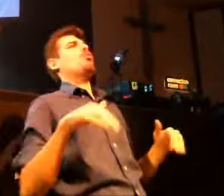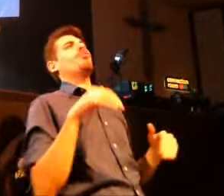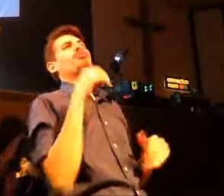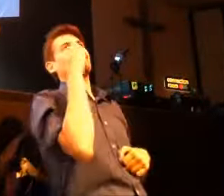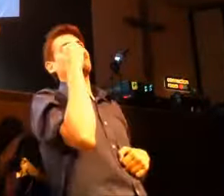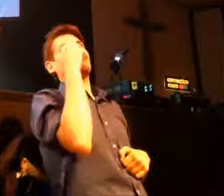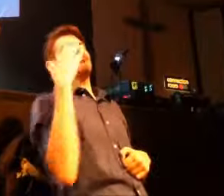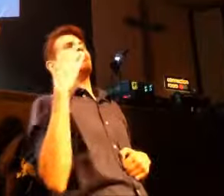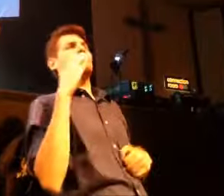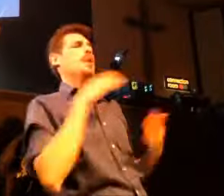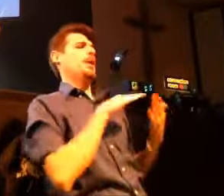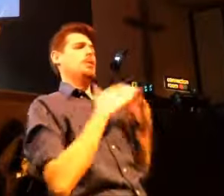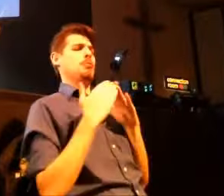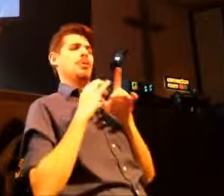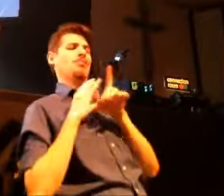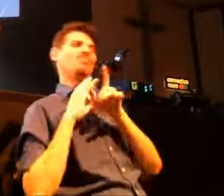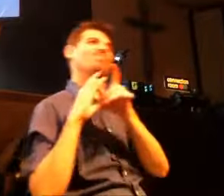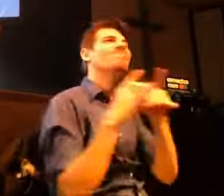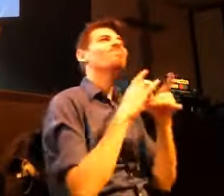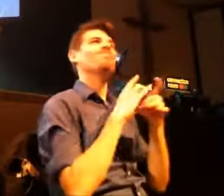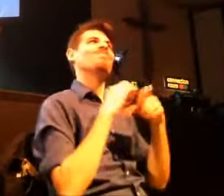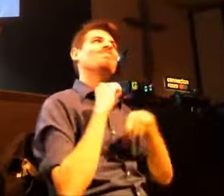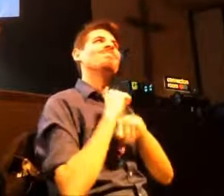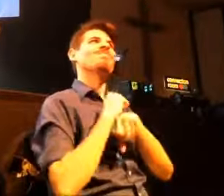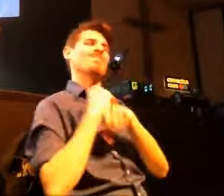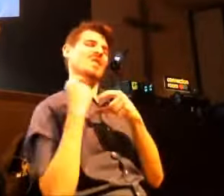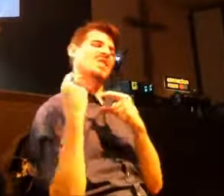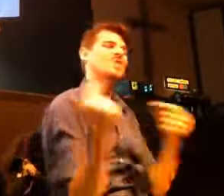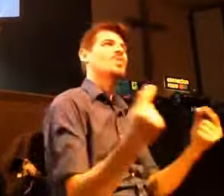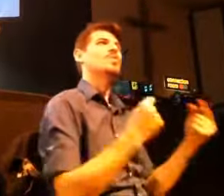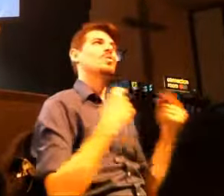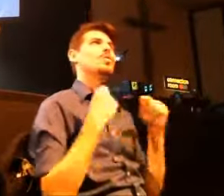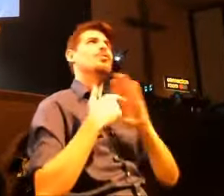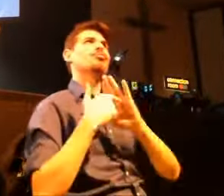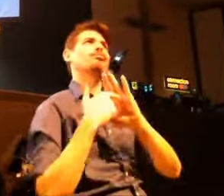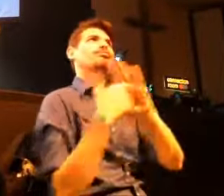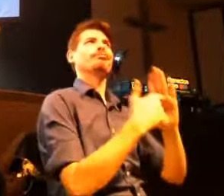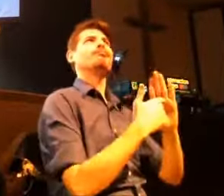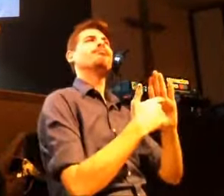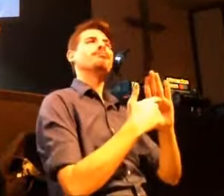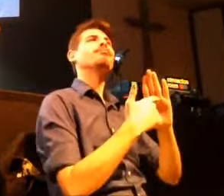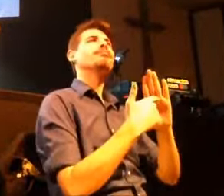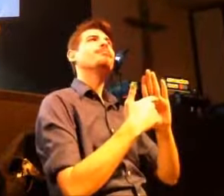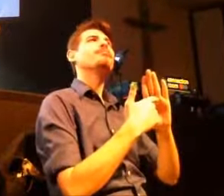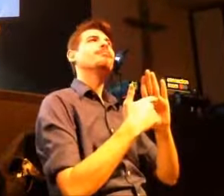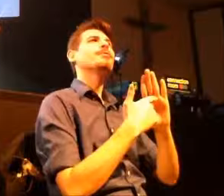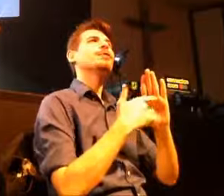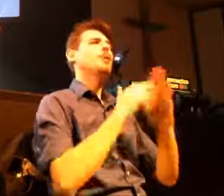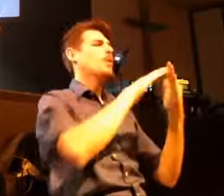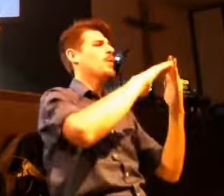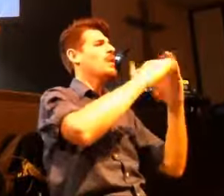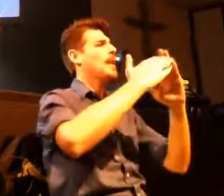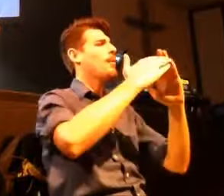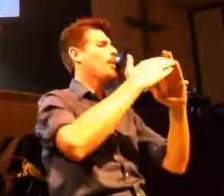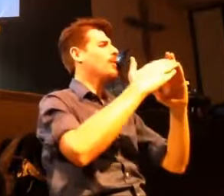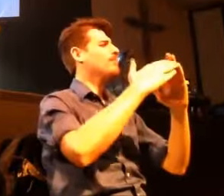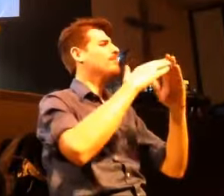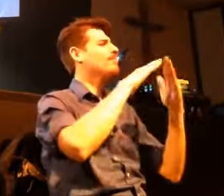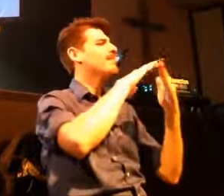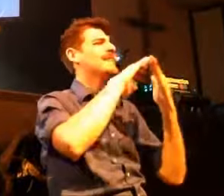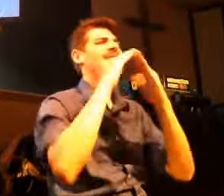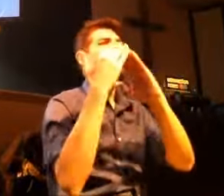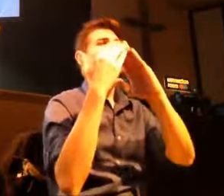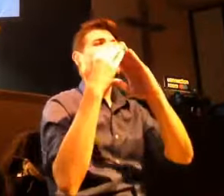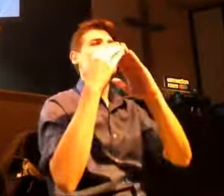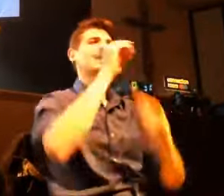also as a community that is known in the community at large. Make the neighborhoods and the city around us a better place because we were